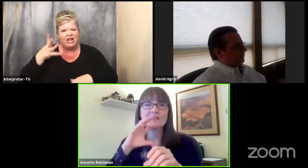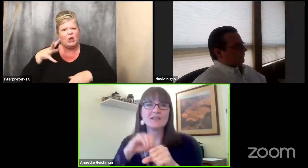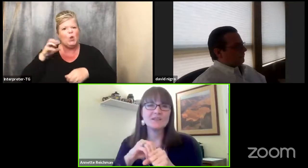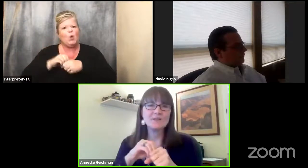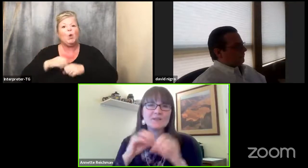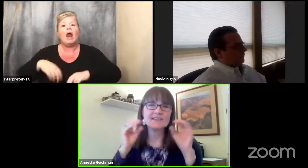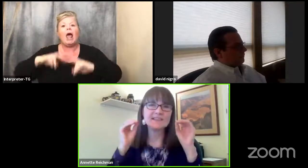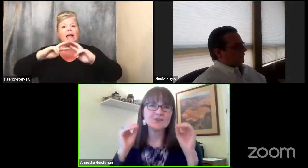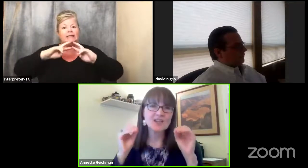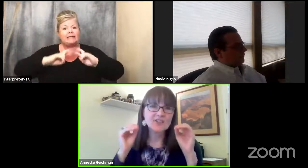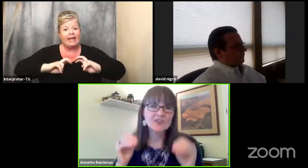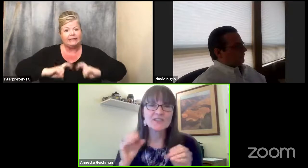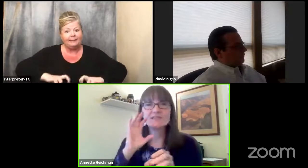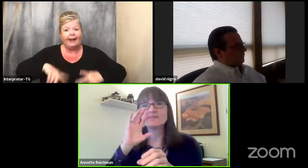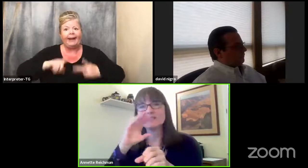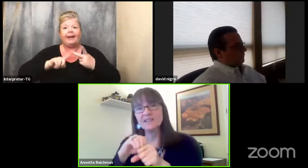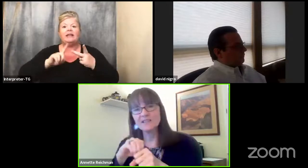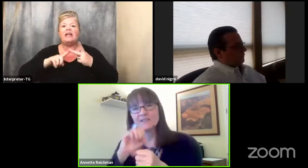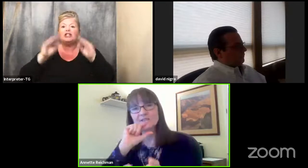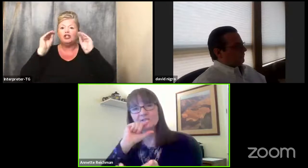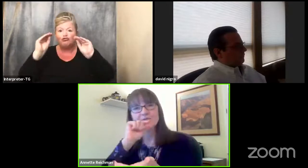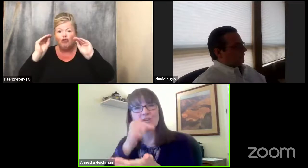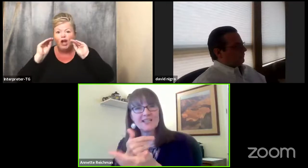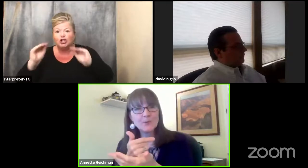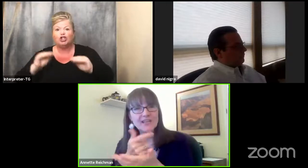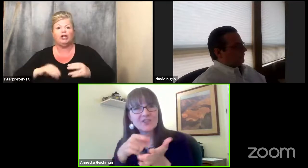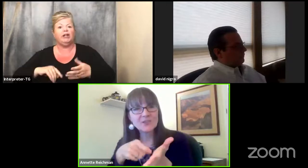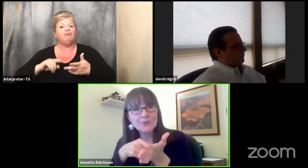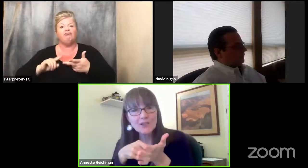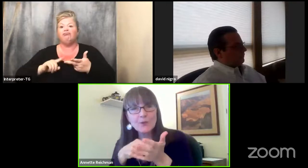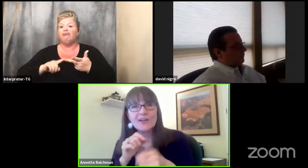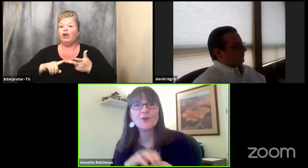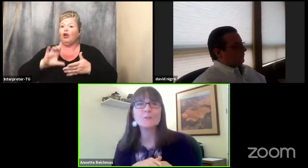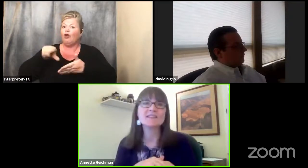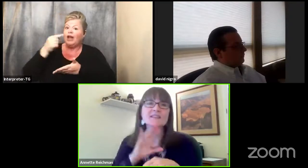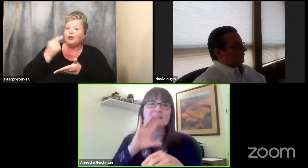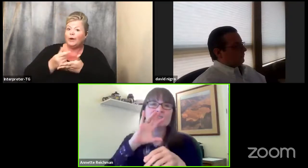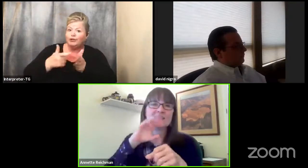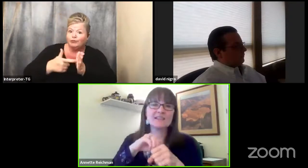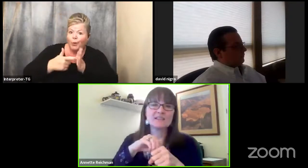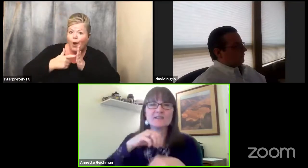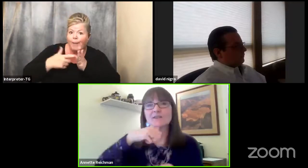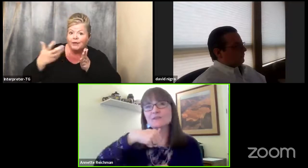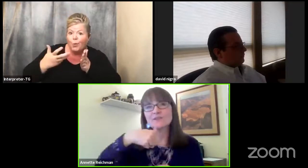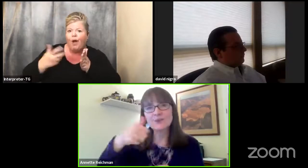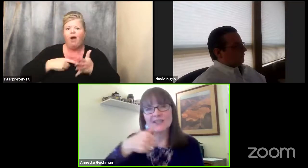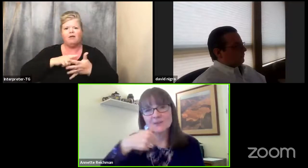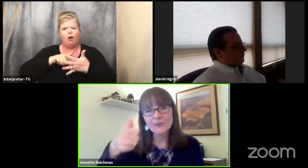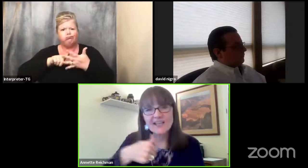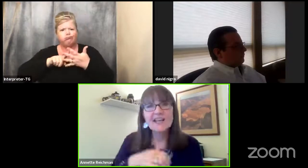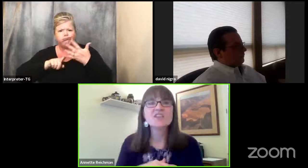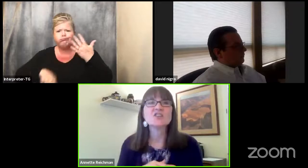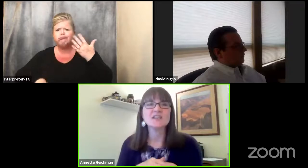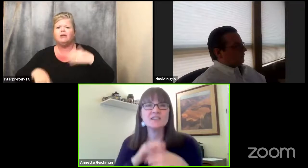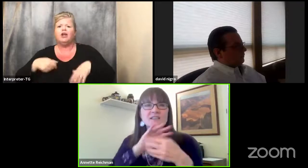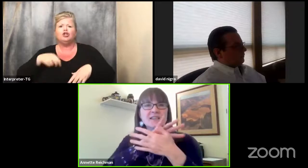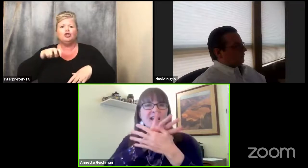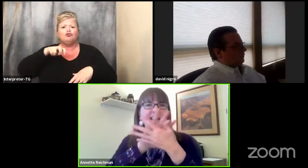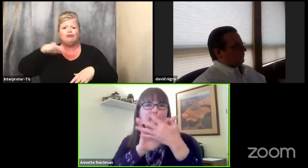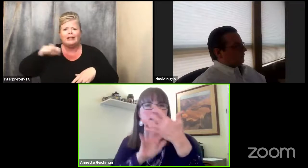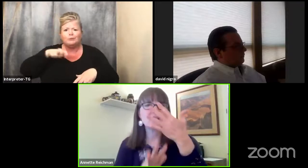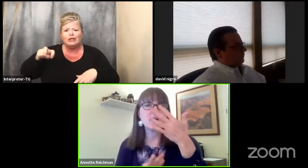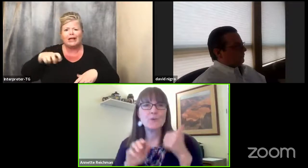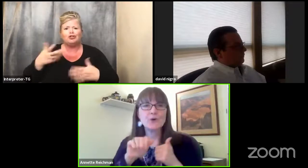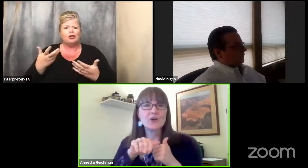assessment, it includes instruction, it includes graduation requirement, it includes